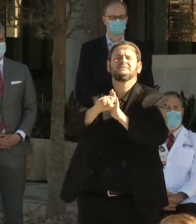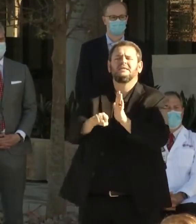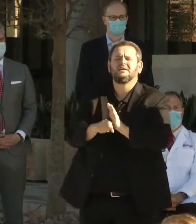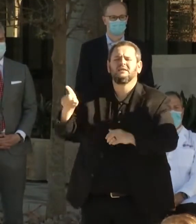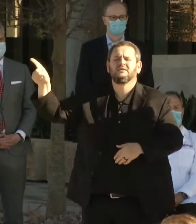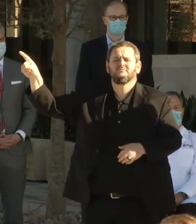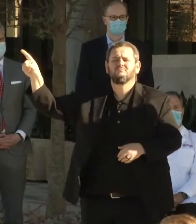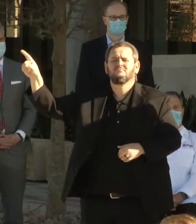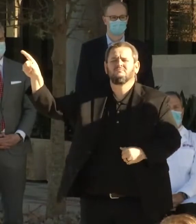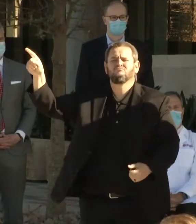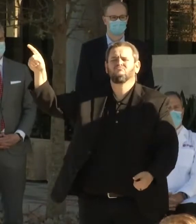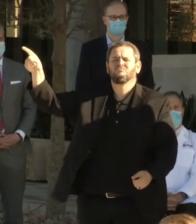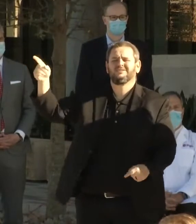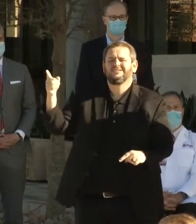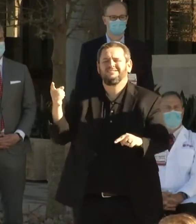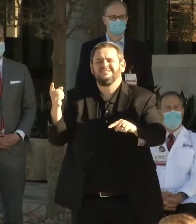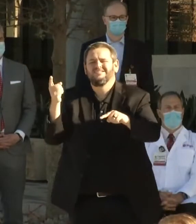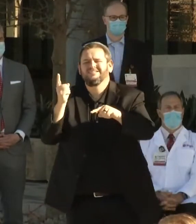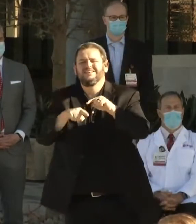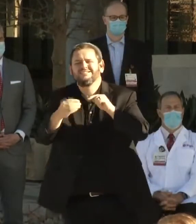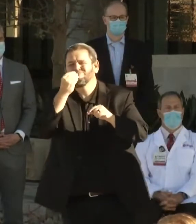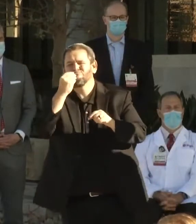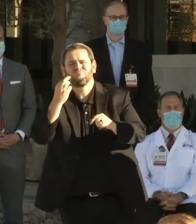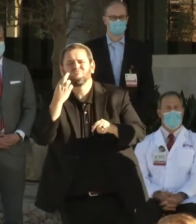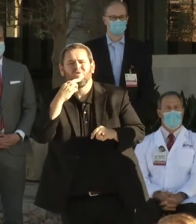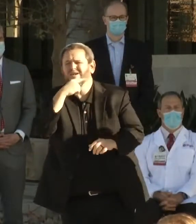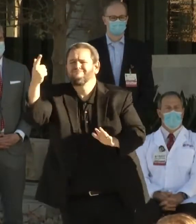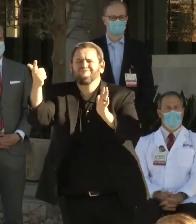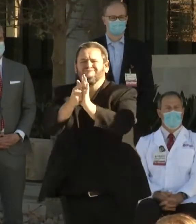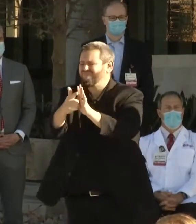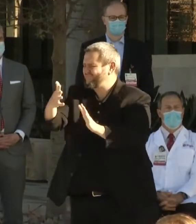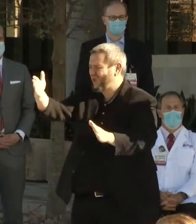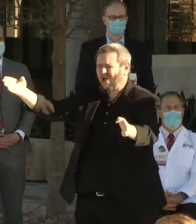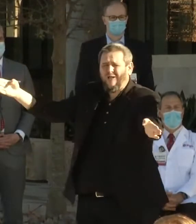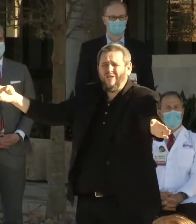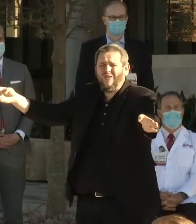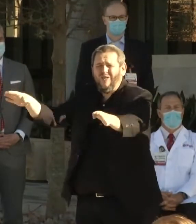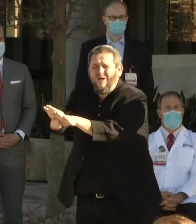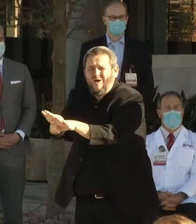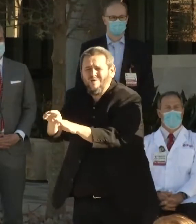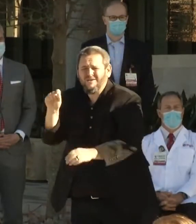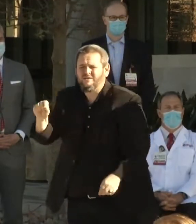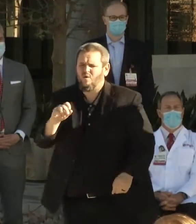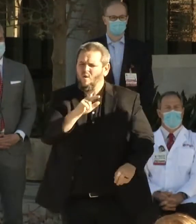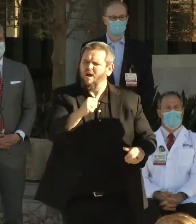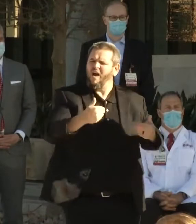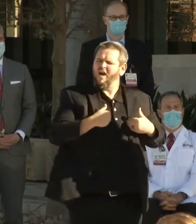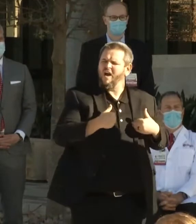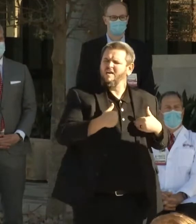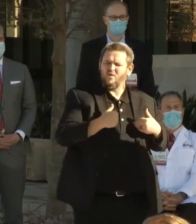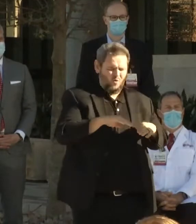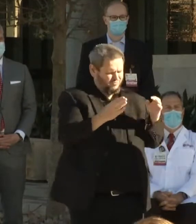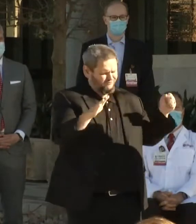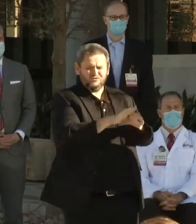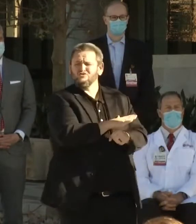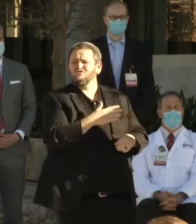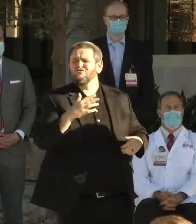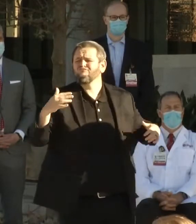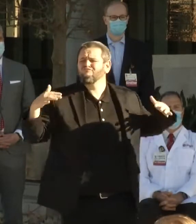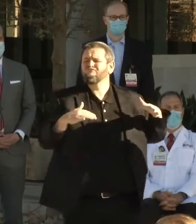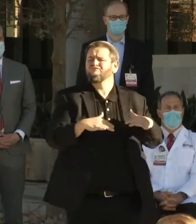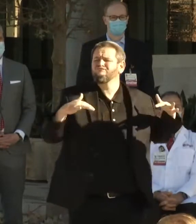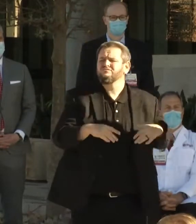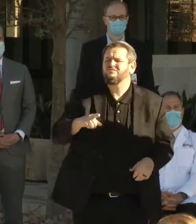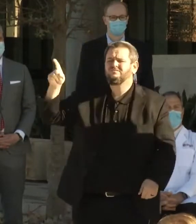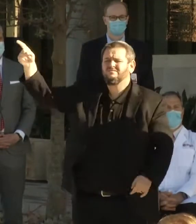you can't eat in a restaurant inside. Oklahoma's been fully reopened for the past 6 months. They have mask mandates. None of the restaurants are